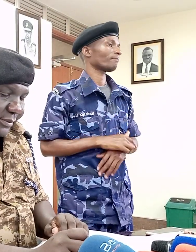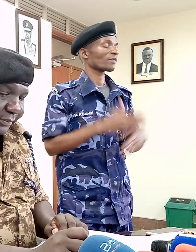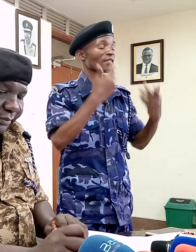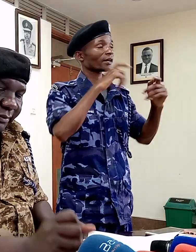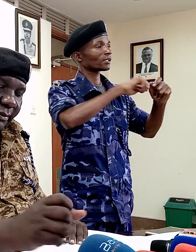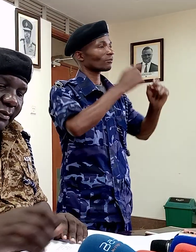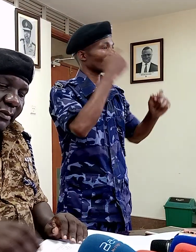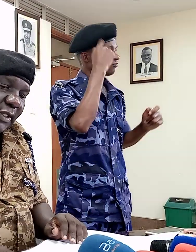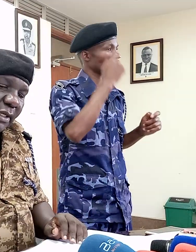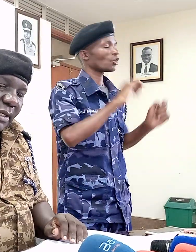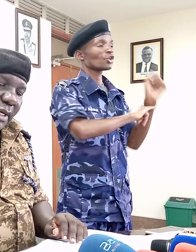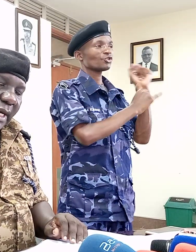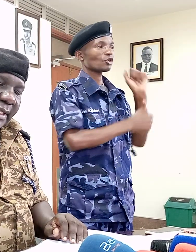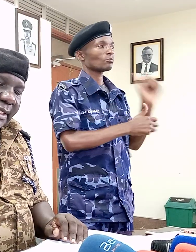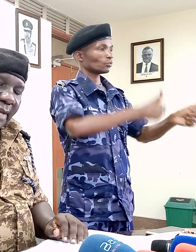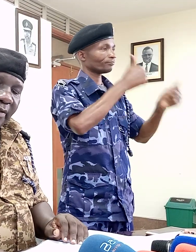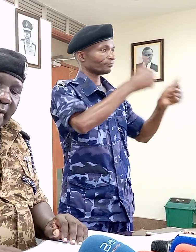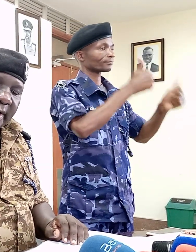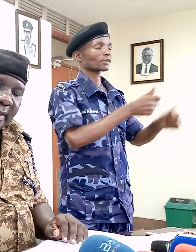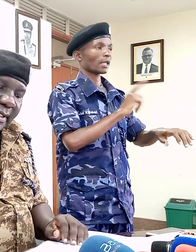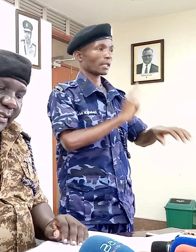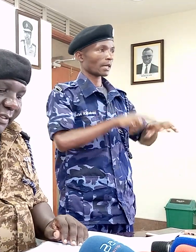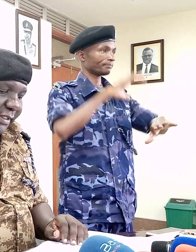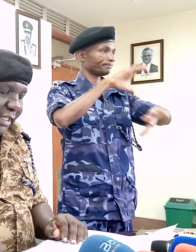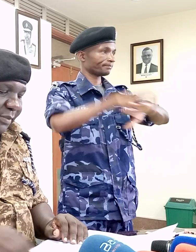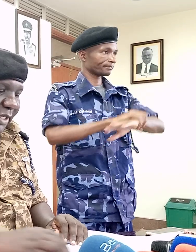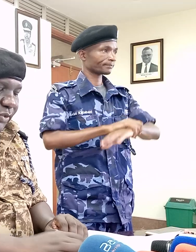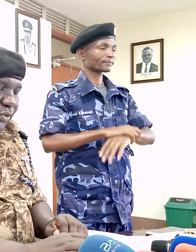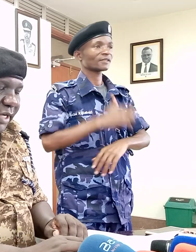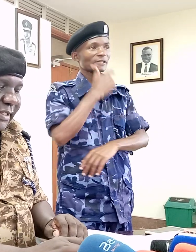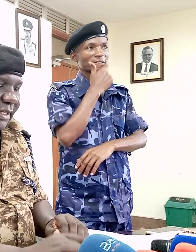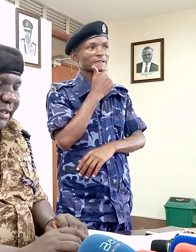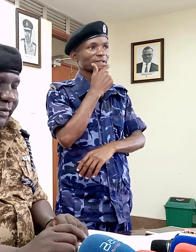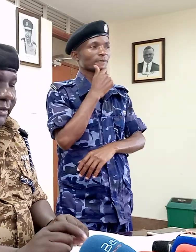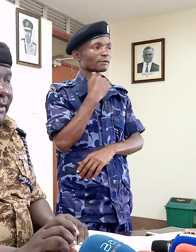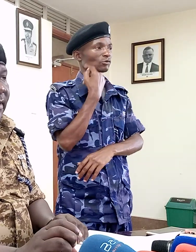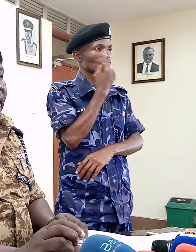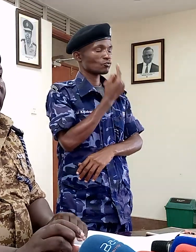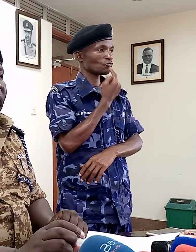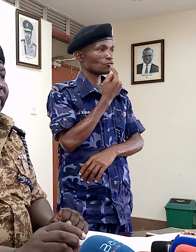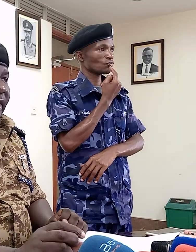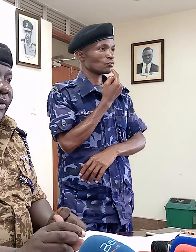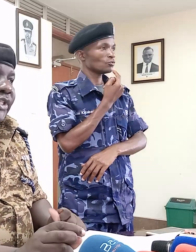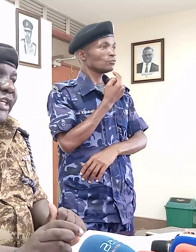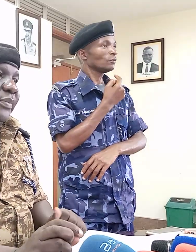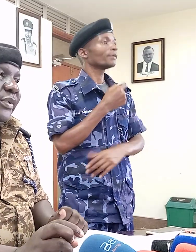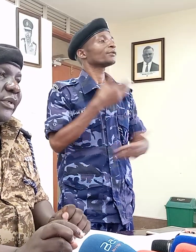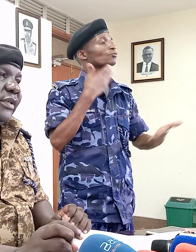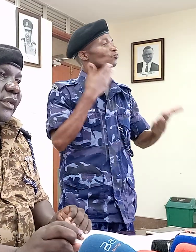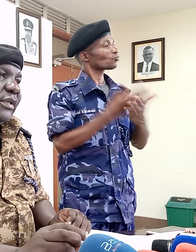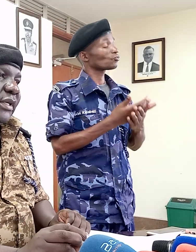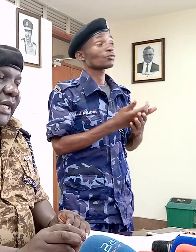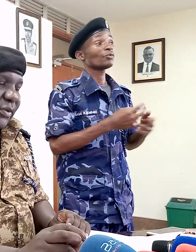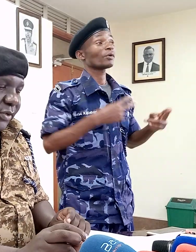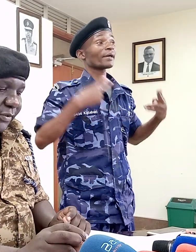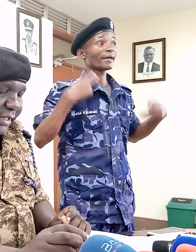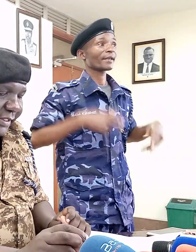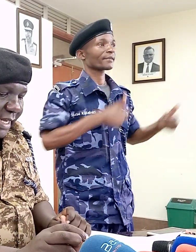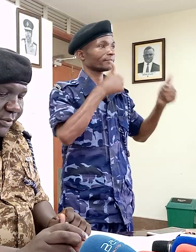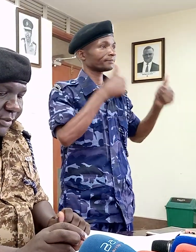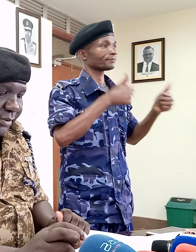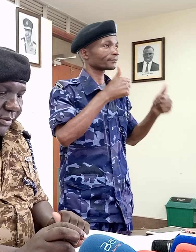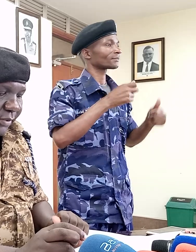done. At the time of arrest, this is a suspect who was in very good shape and he